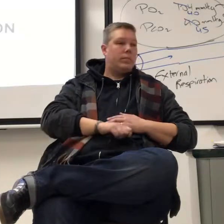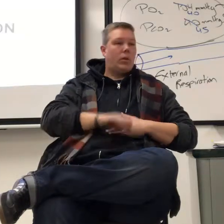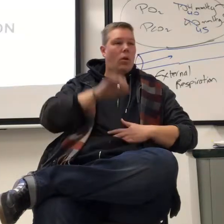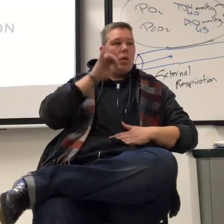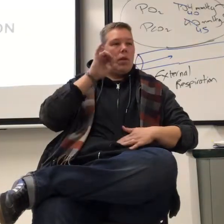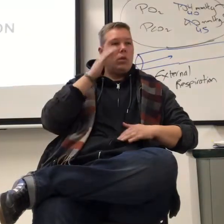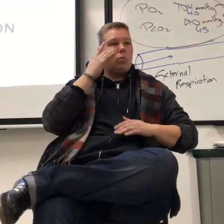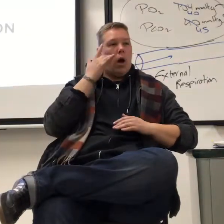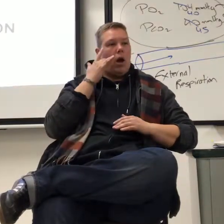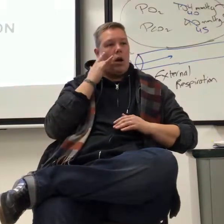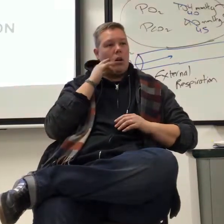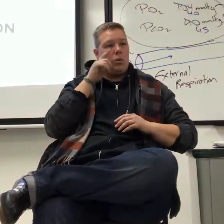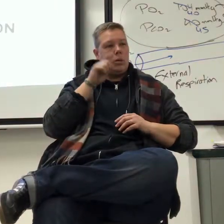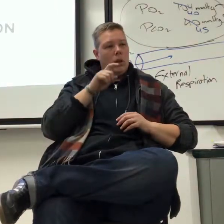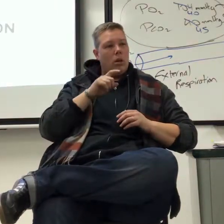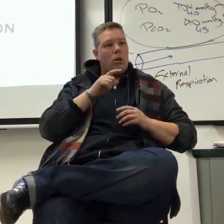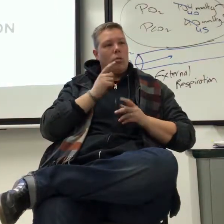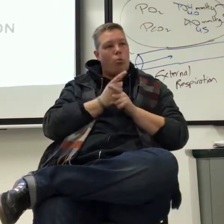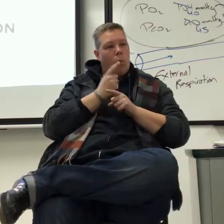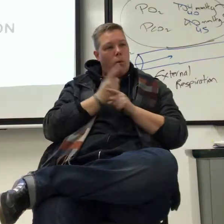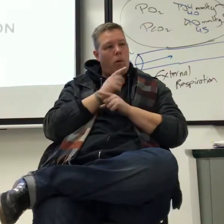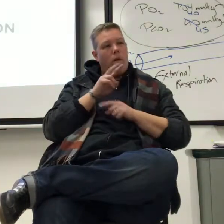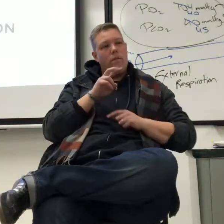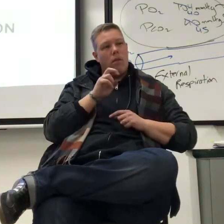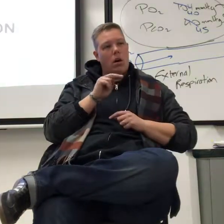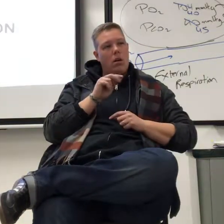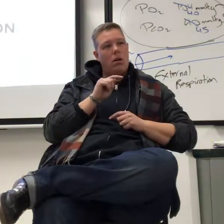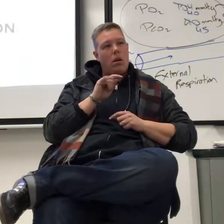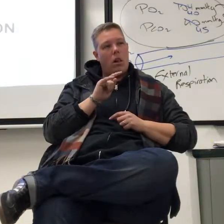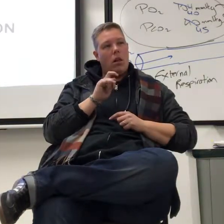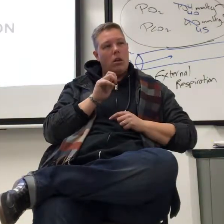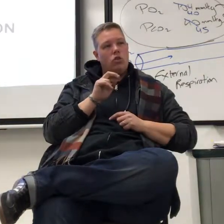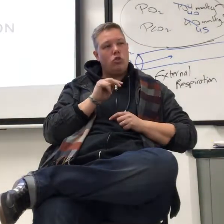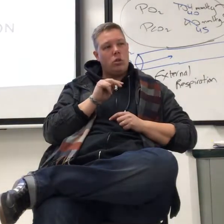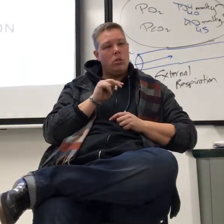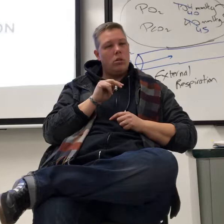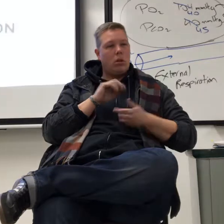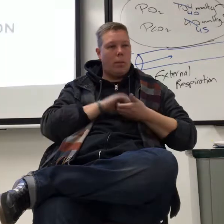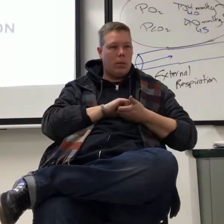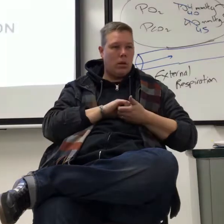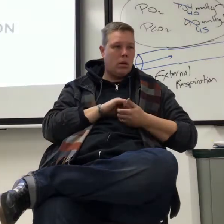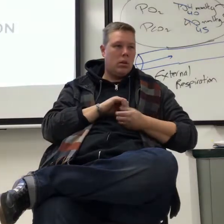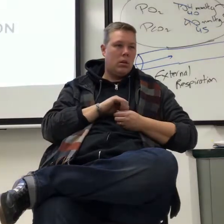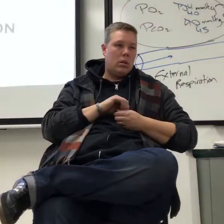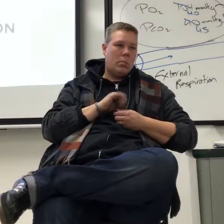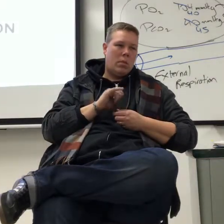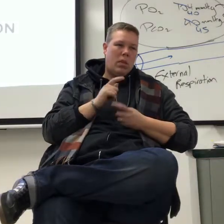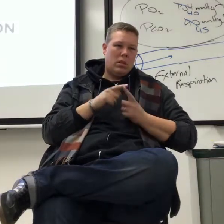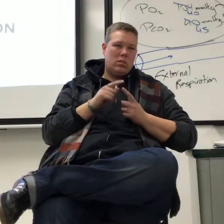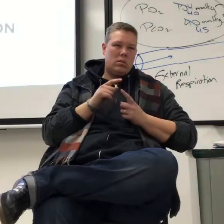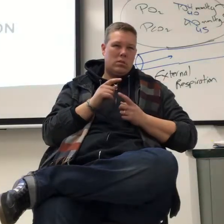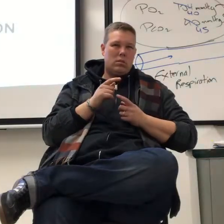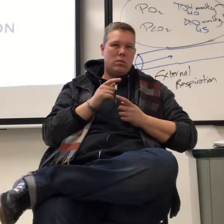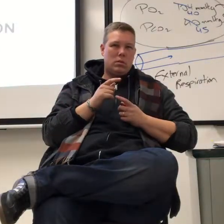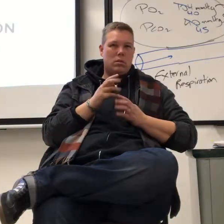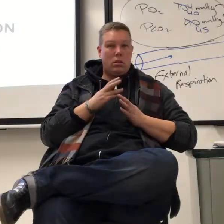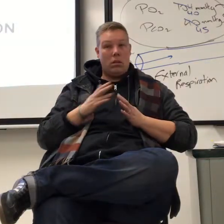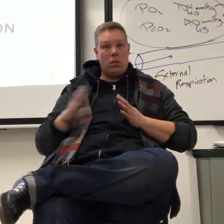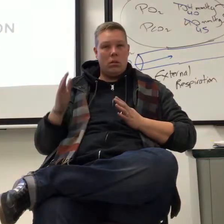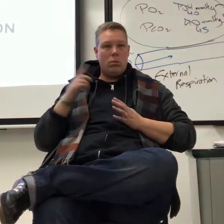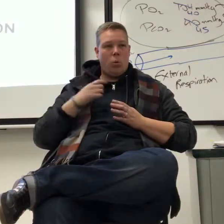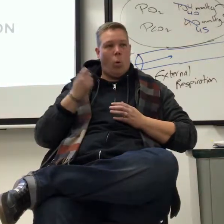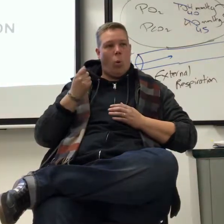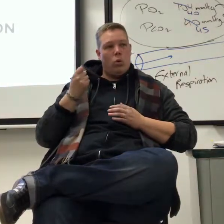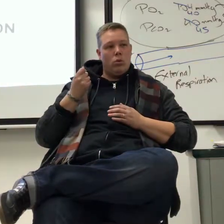you need proper ventilation, perfusion coupling. I mean, that's an extreme example, holding your breath, but it's a lot more finely